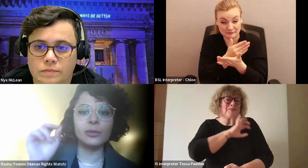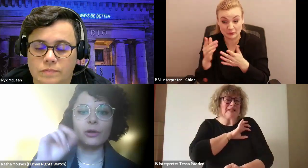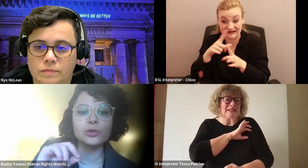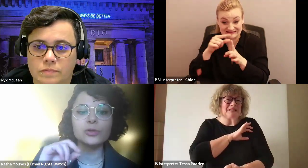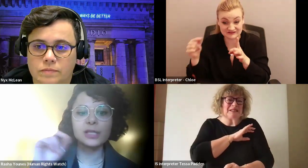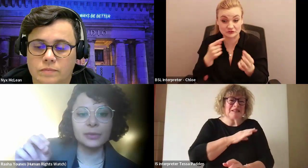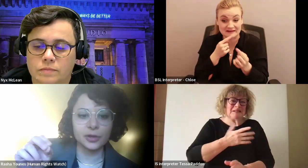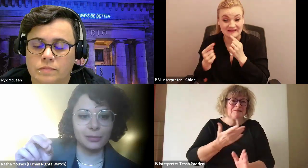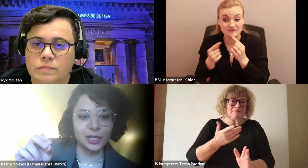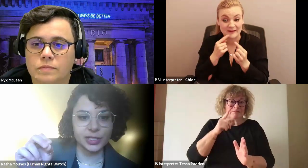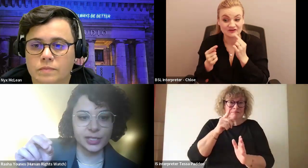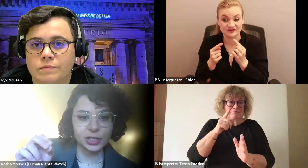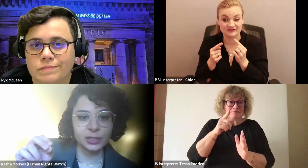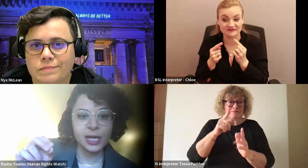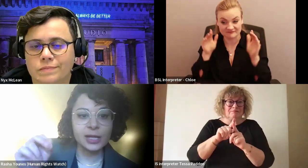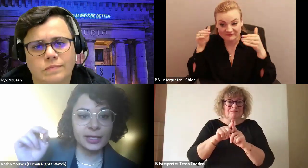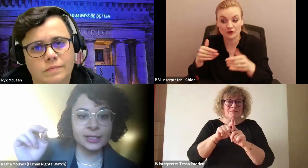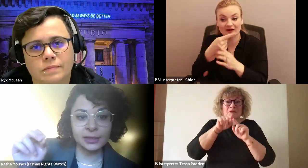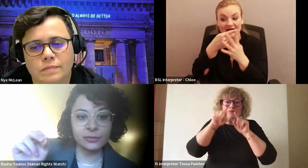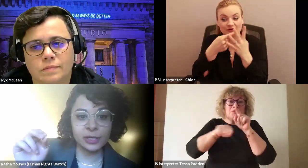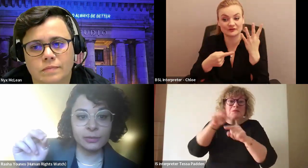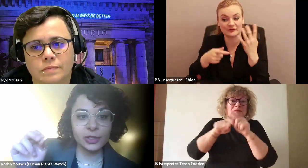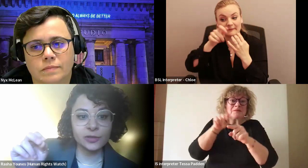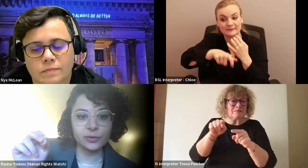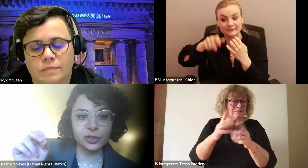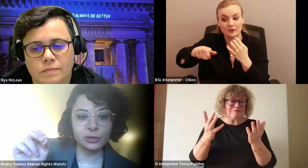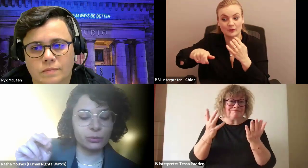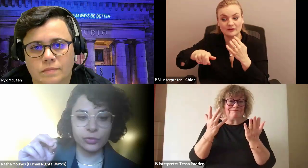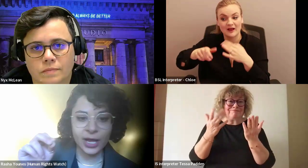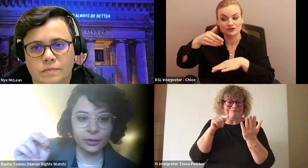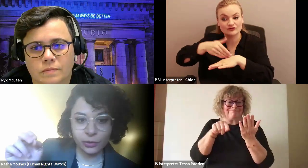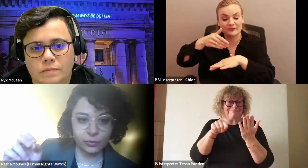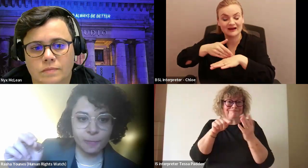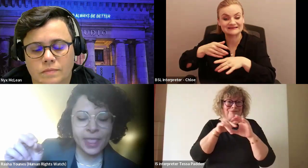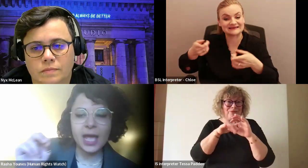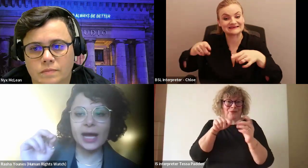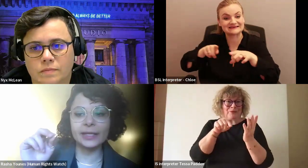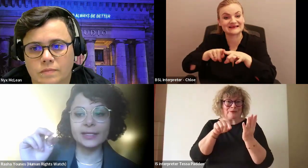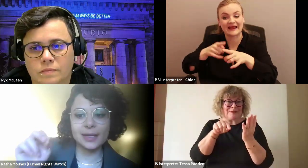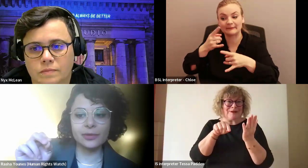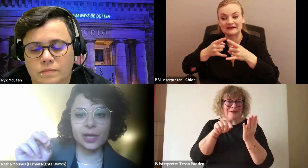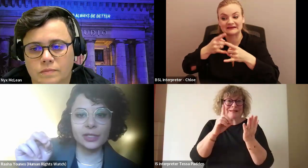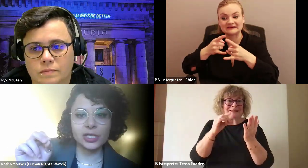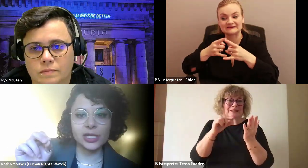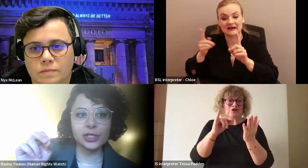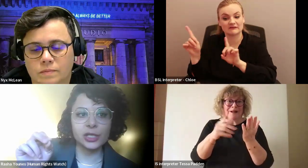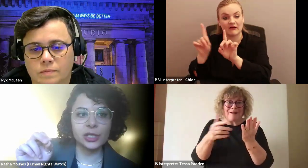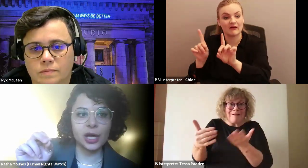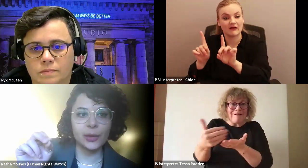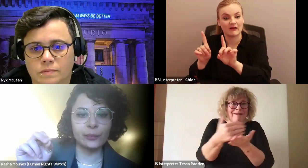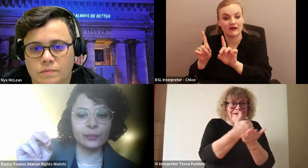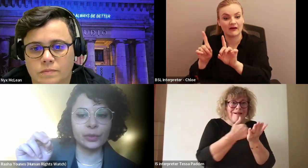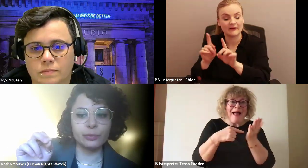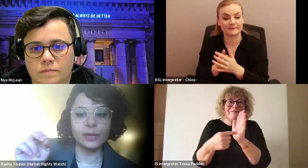relations, but also cybercrime legislation that is in much of the region brand new. And the cybercrime